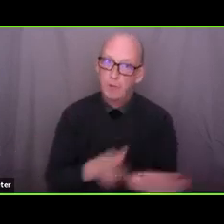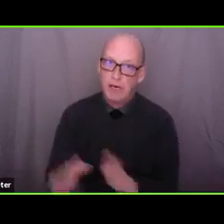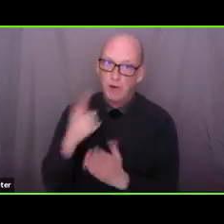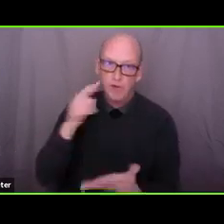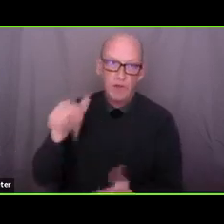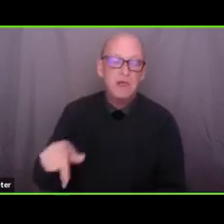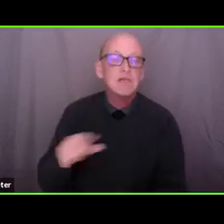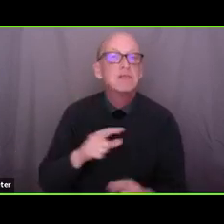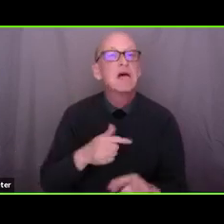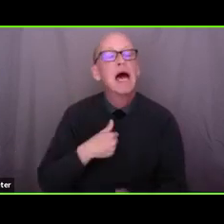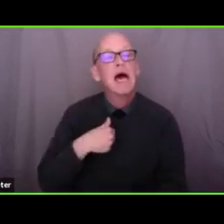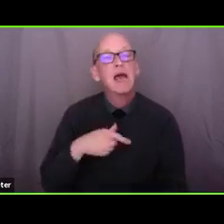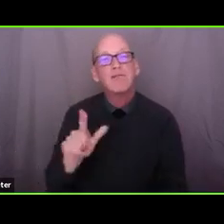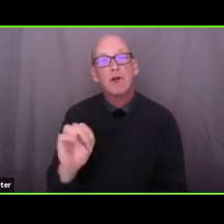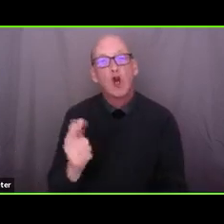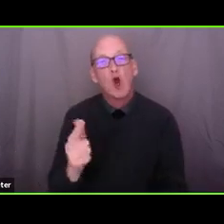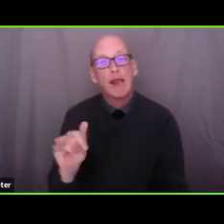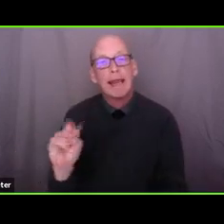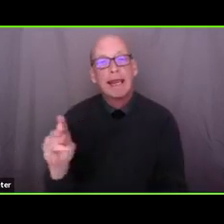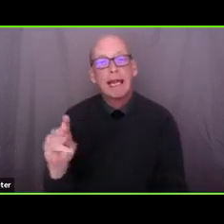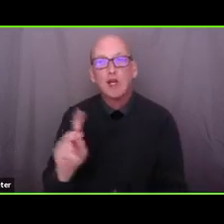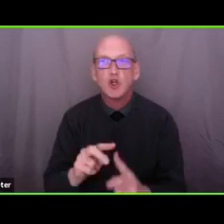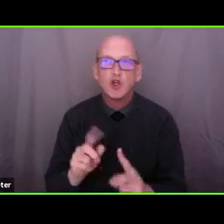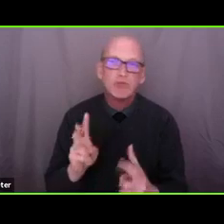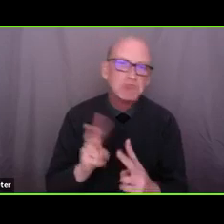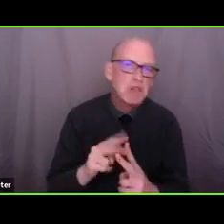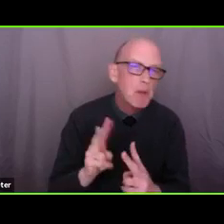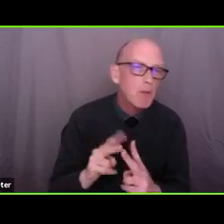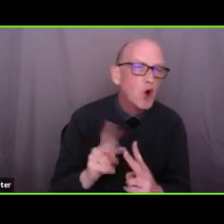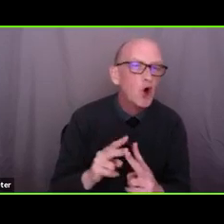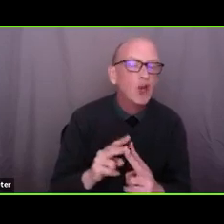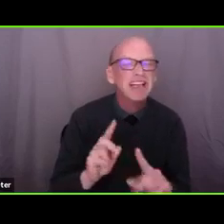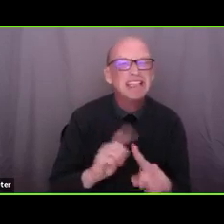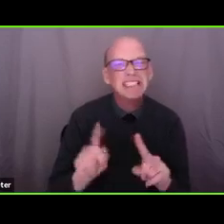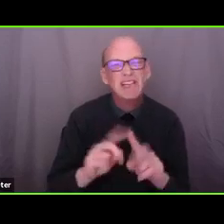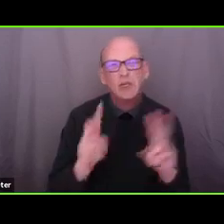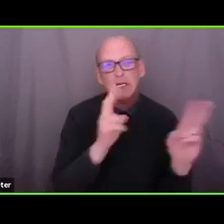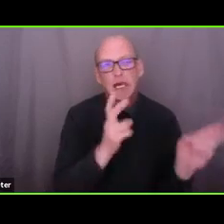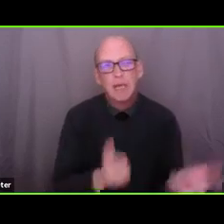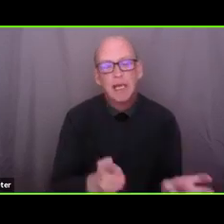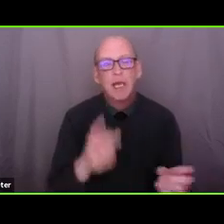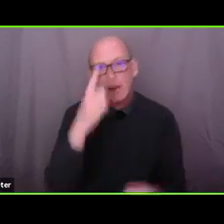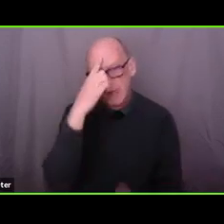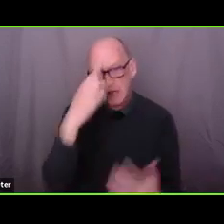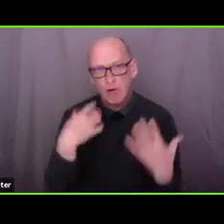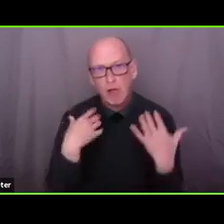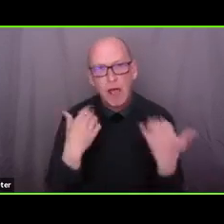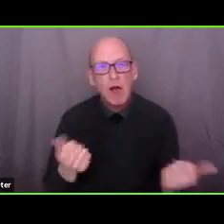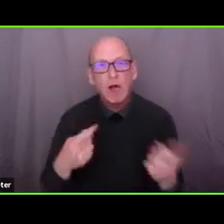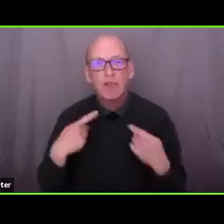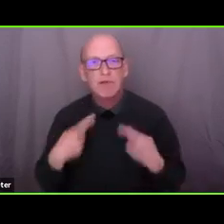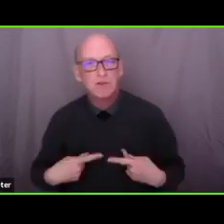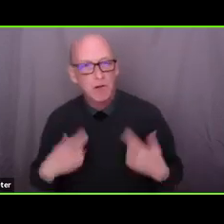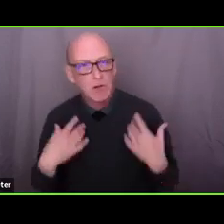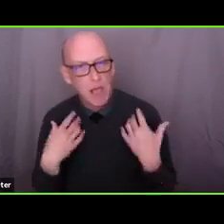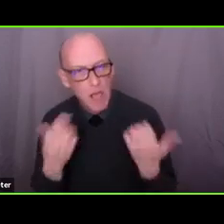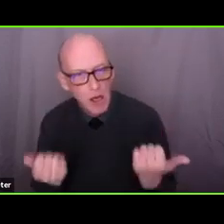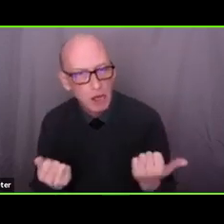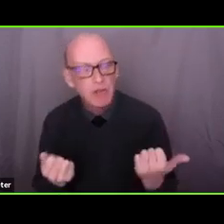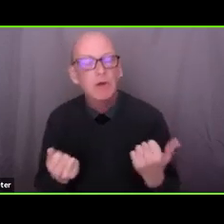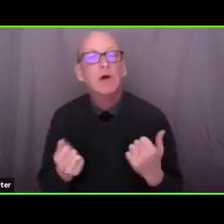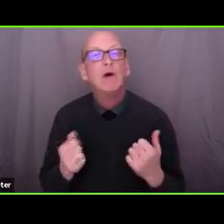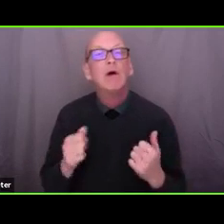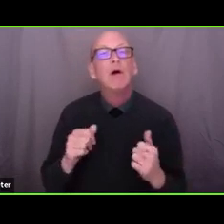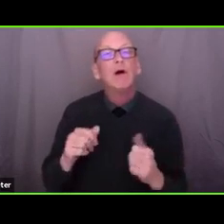I've logged on to a couple, and they are, they range in topics from mental health to physical health. So I guess just pop it into